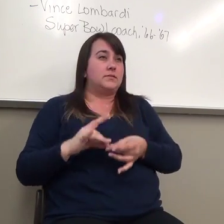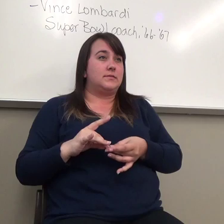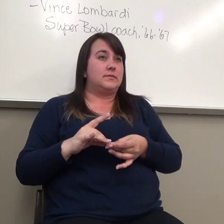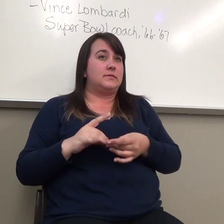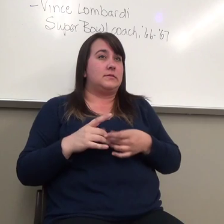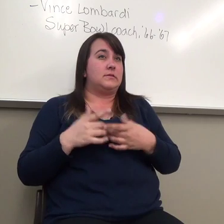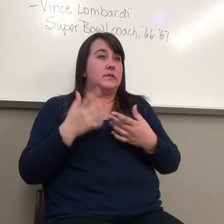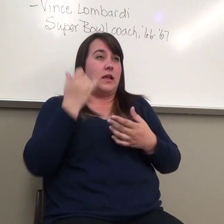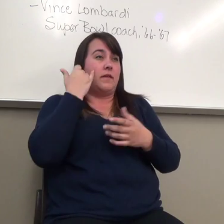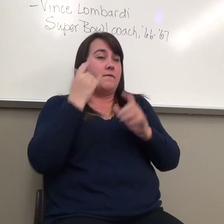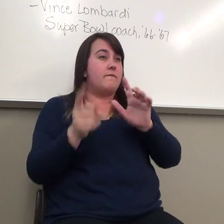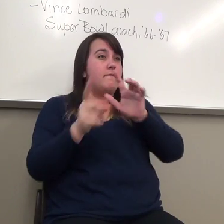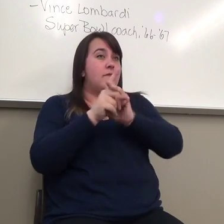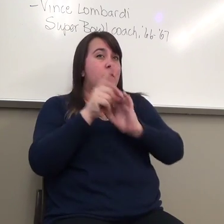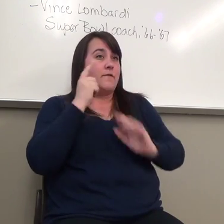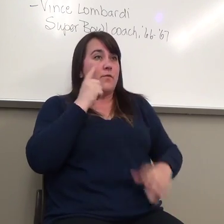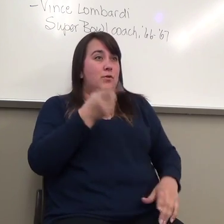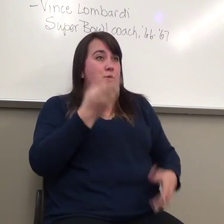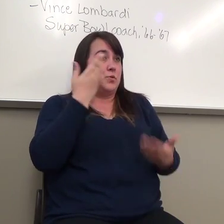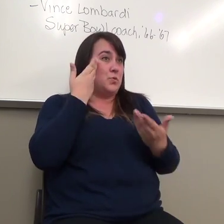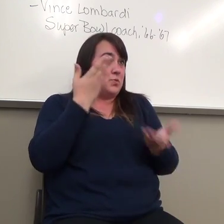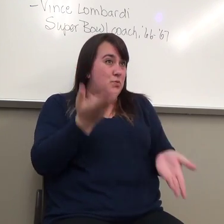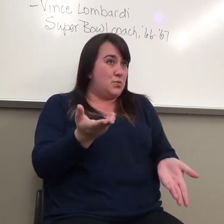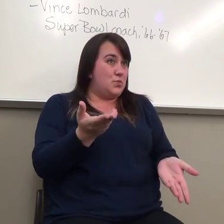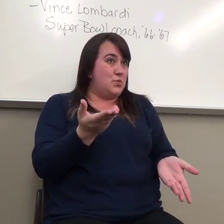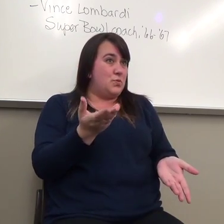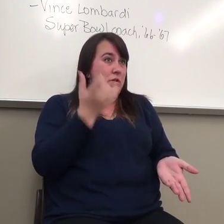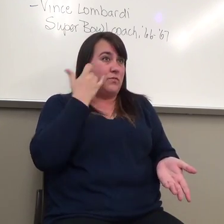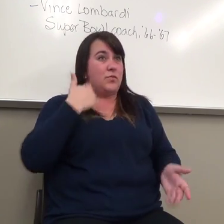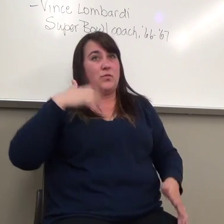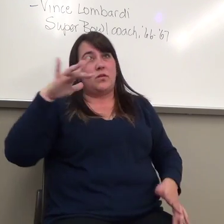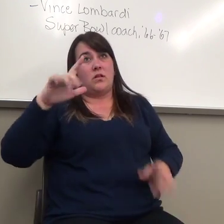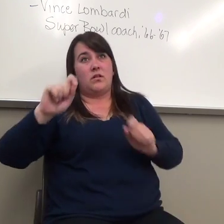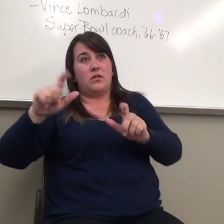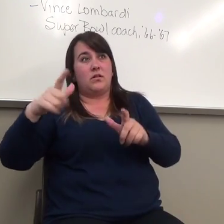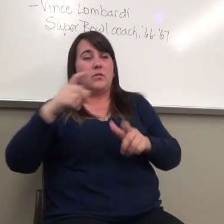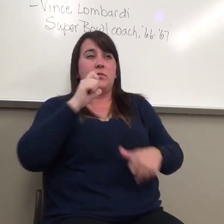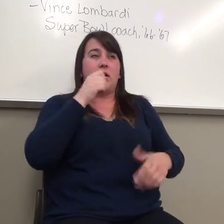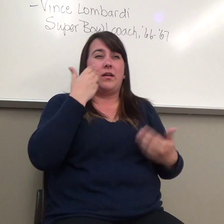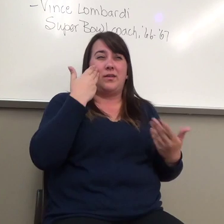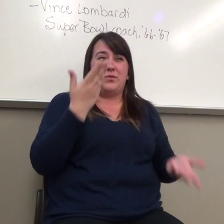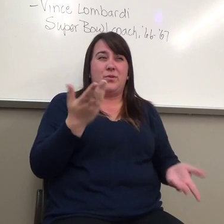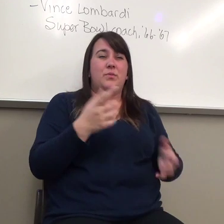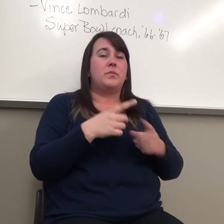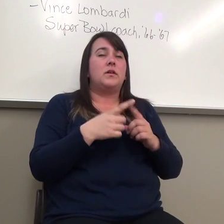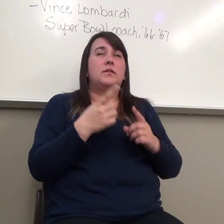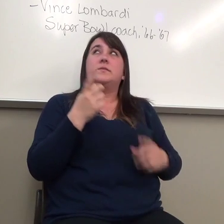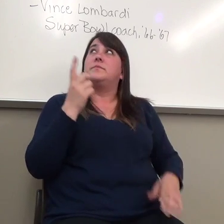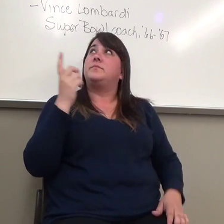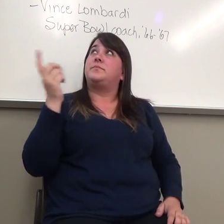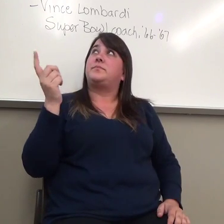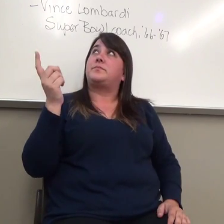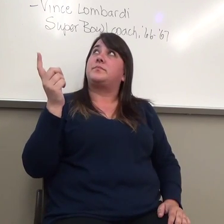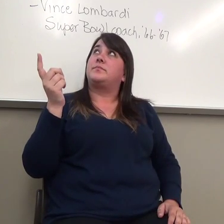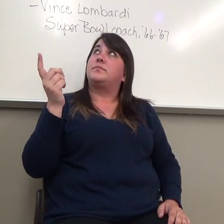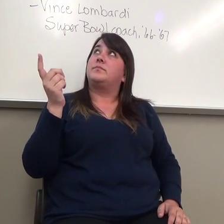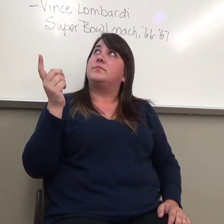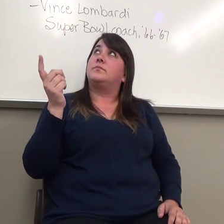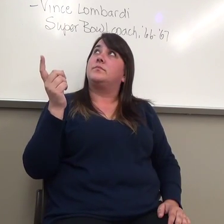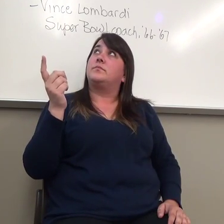pop up for you or whether you have to click that. But here's what I sent back